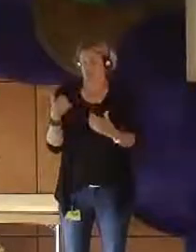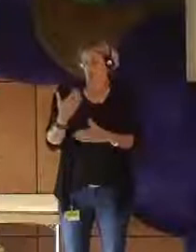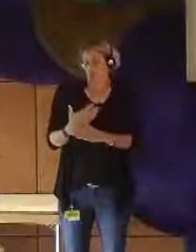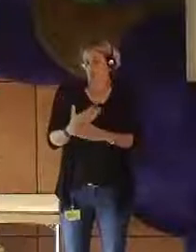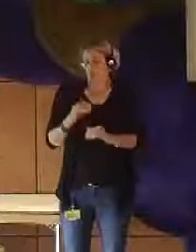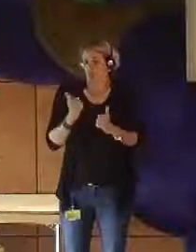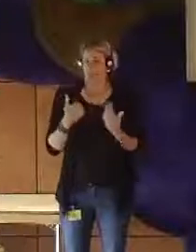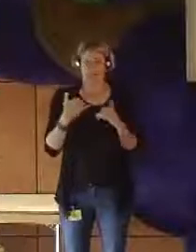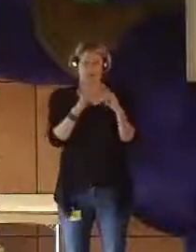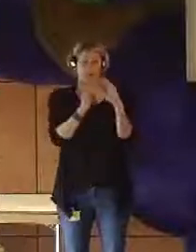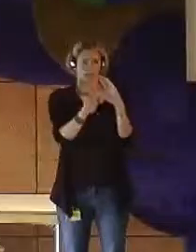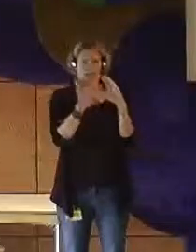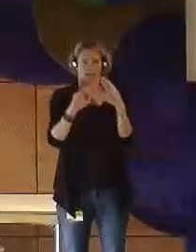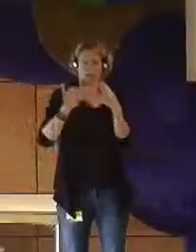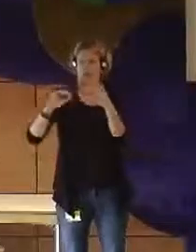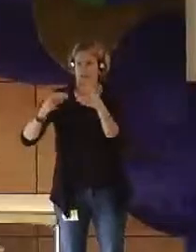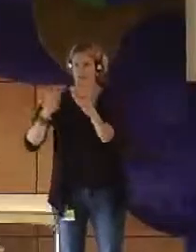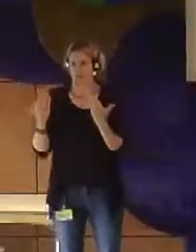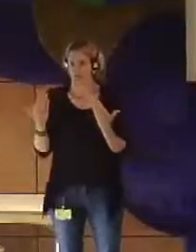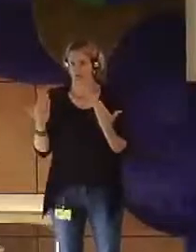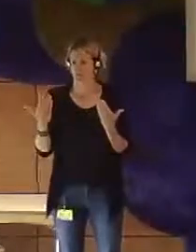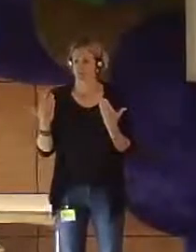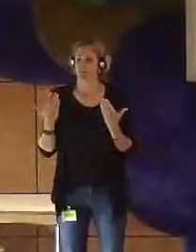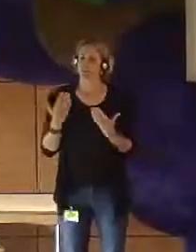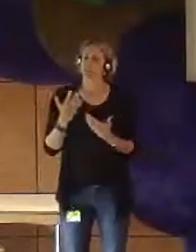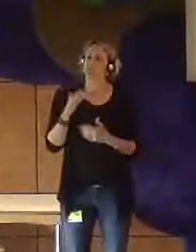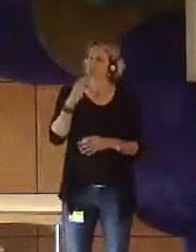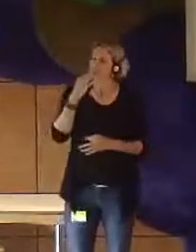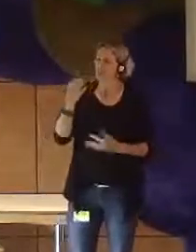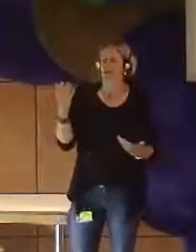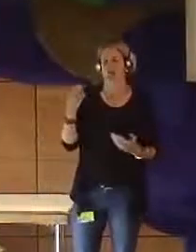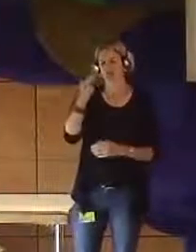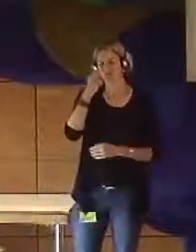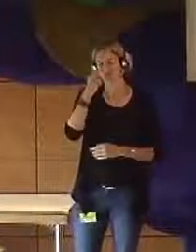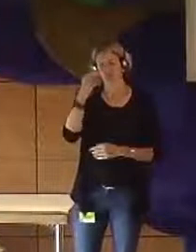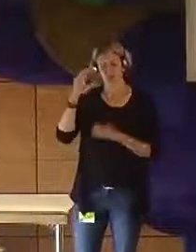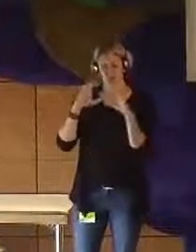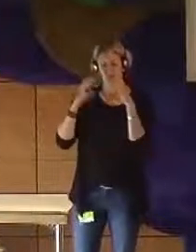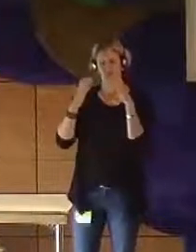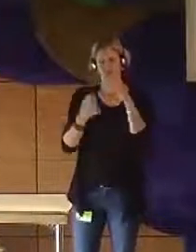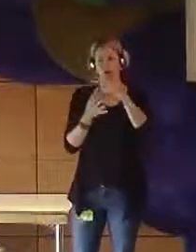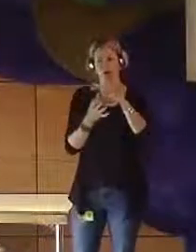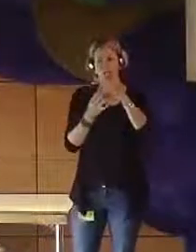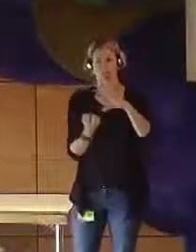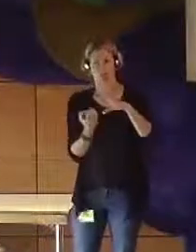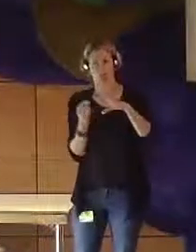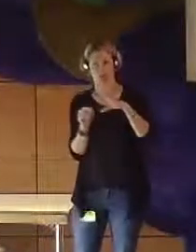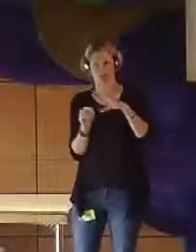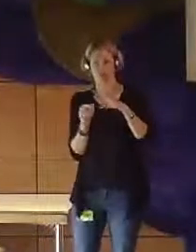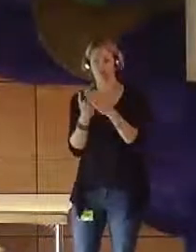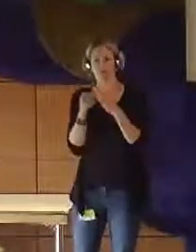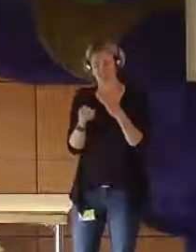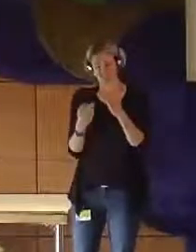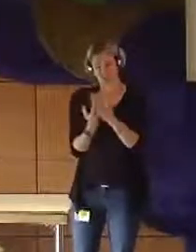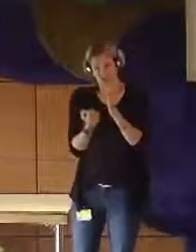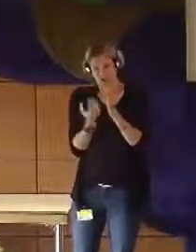is, does giving some of these pituitary hormones earlier improve the chances of fertility later on? So is